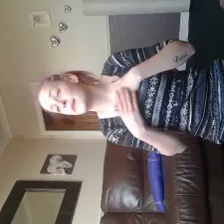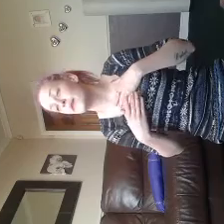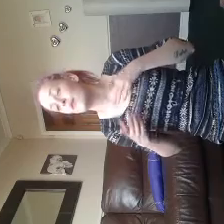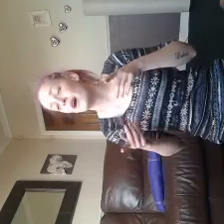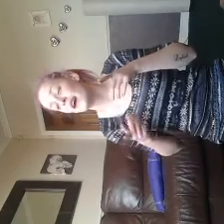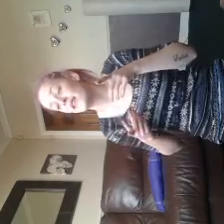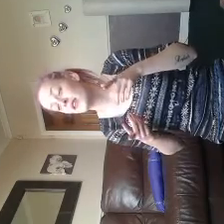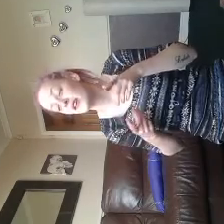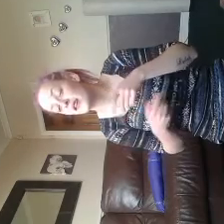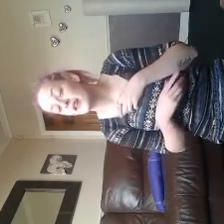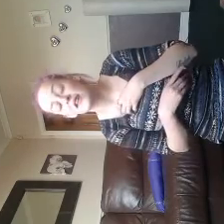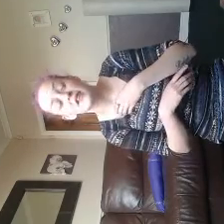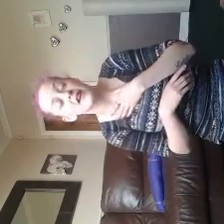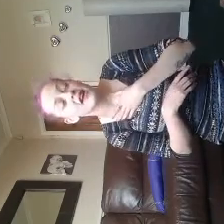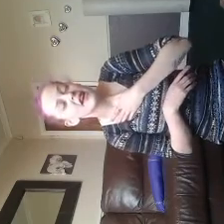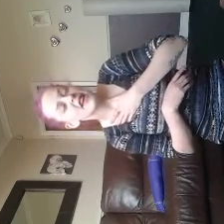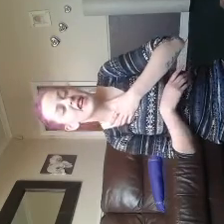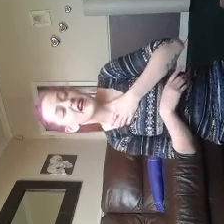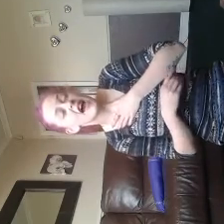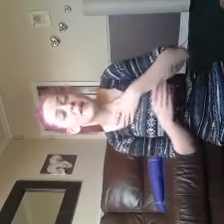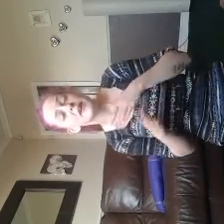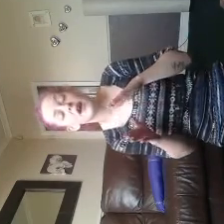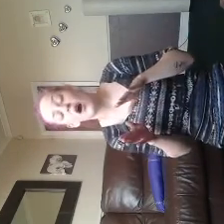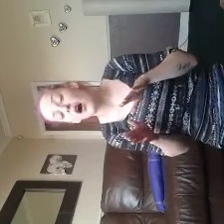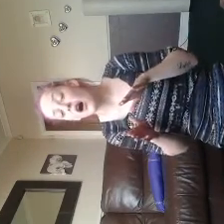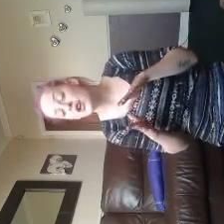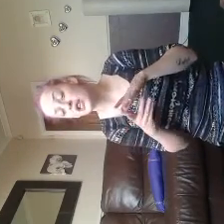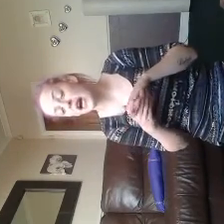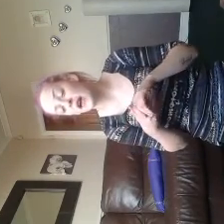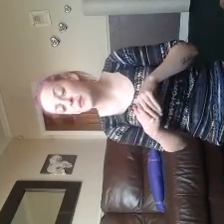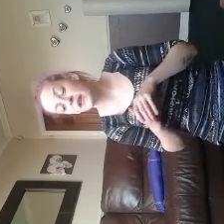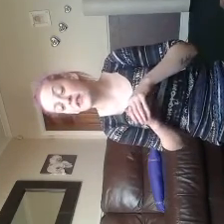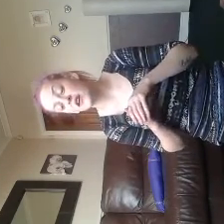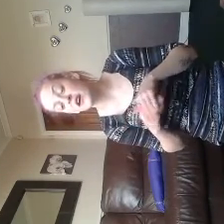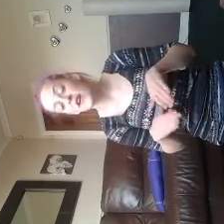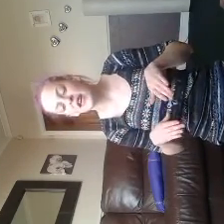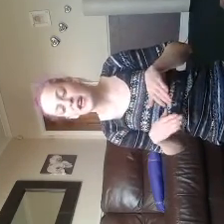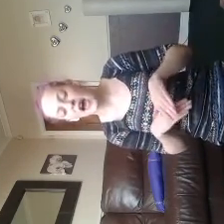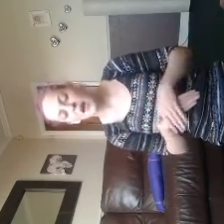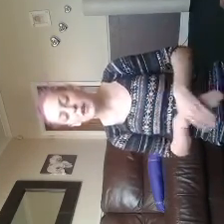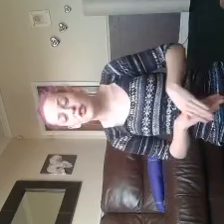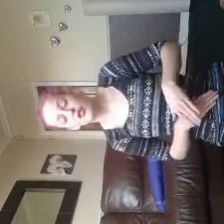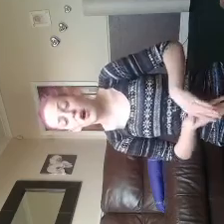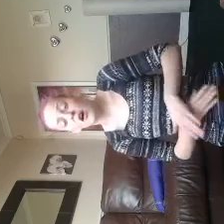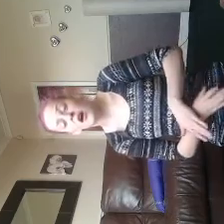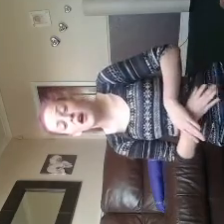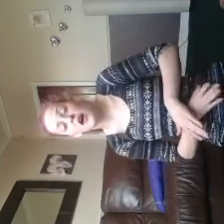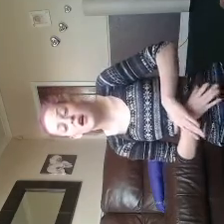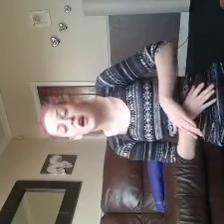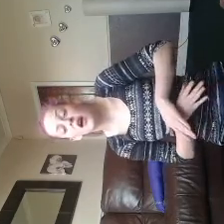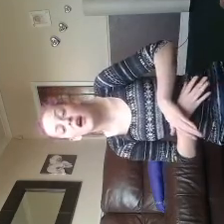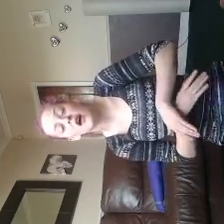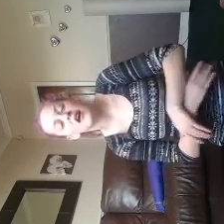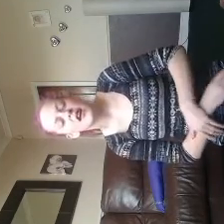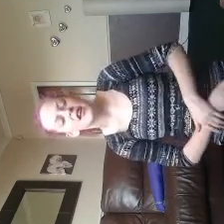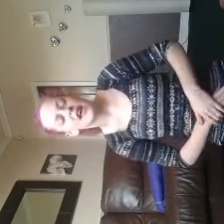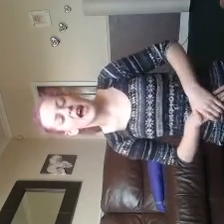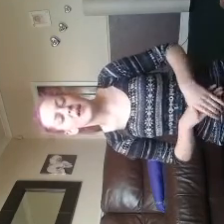be wiser. You gotta be hard, you gotta be tough, you gotta be stronger. You gotta